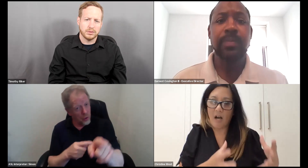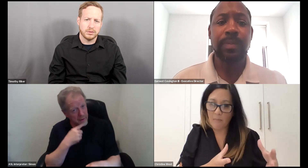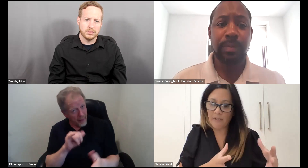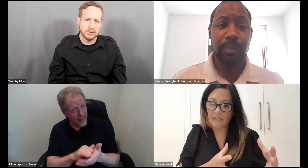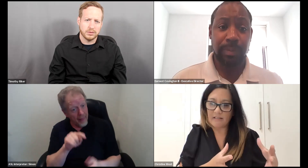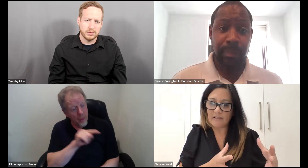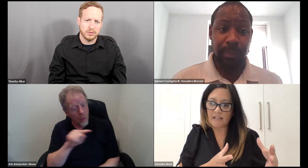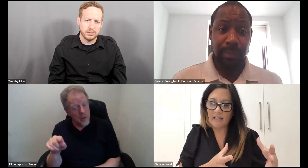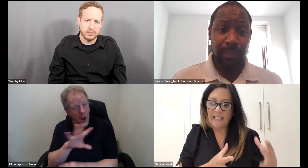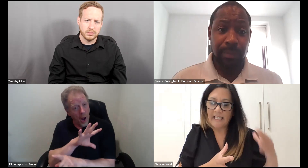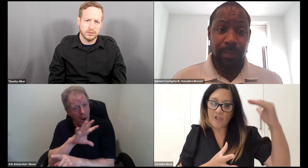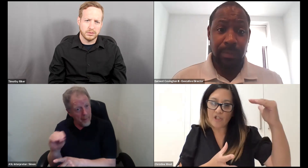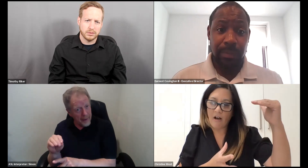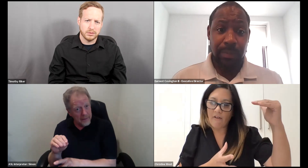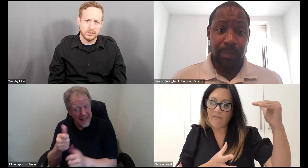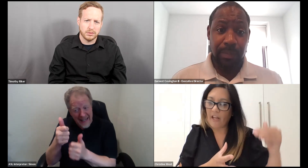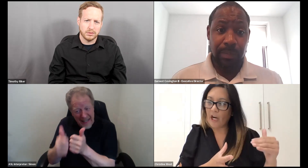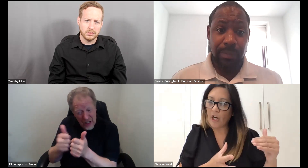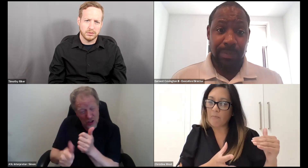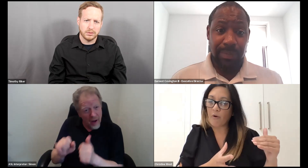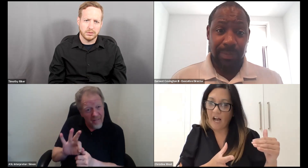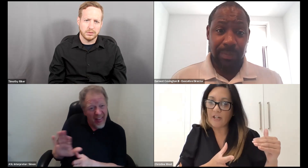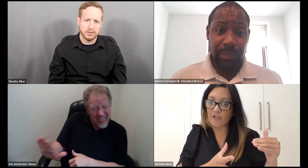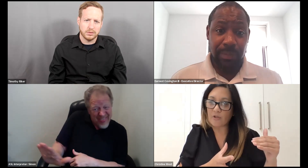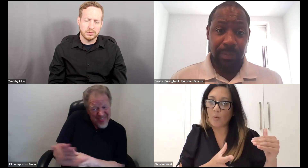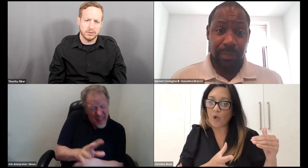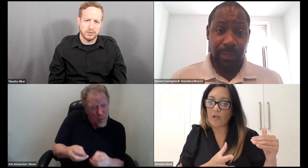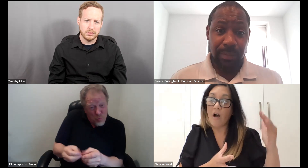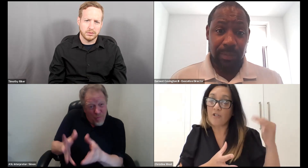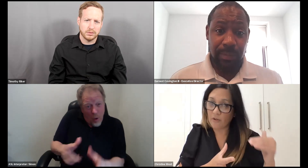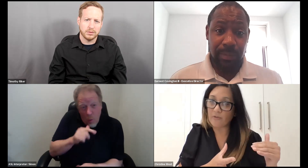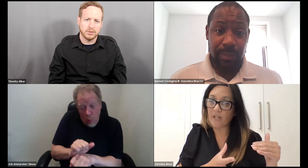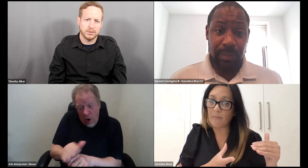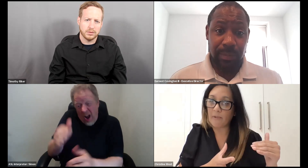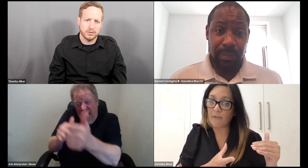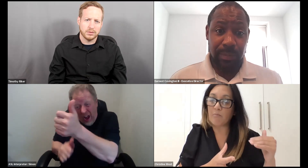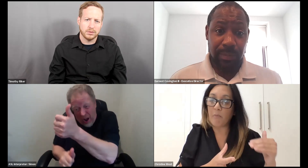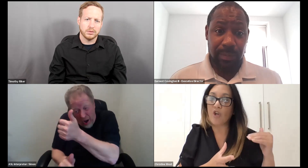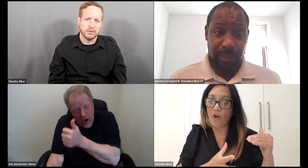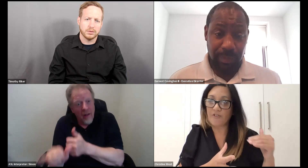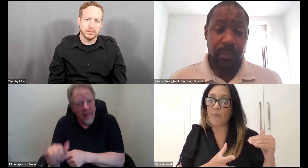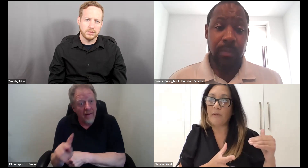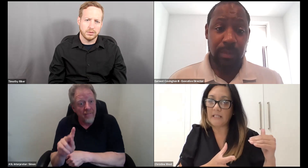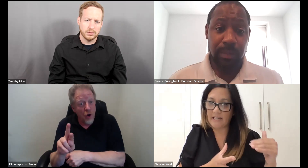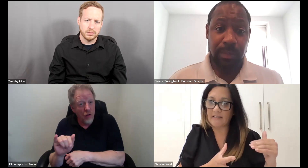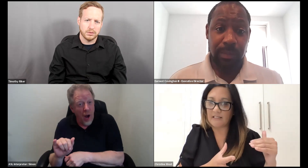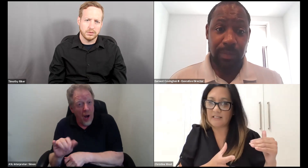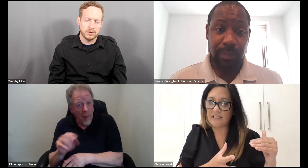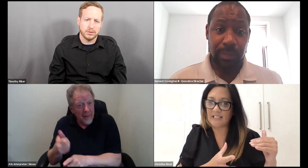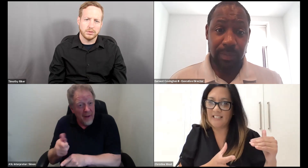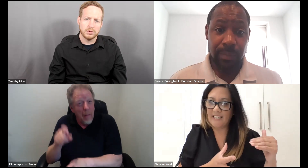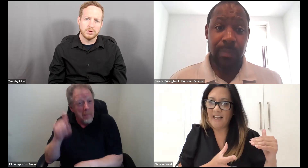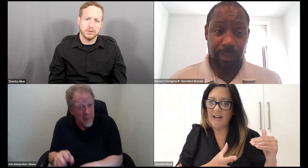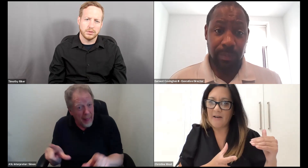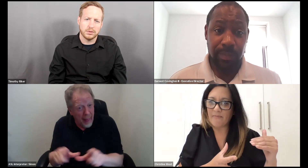these companies, each of their providers who work under those companies must also be